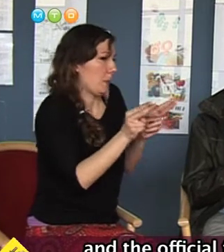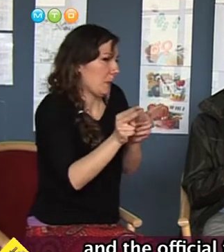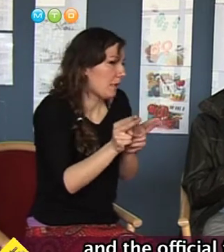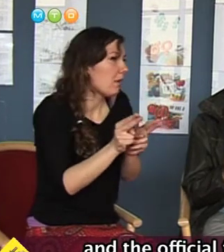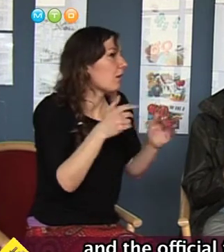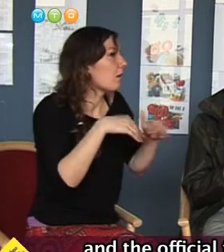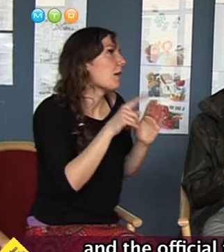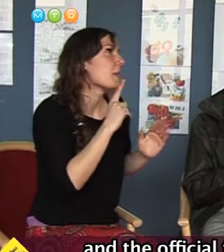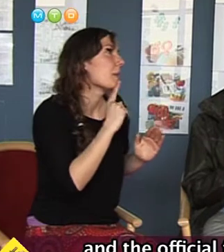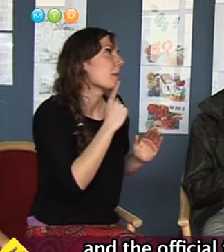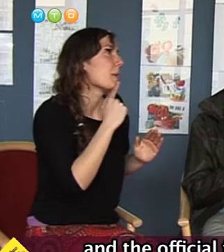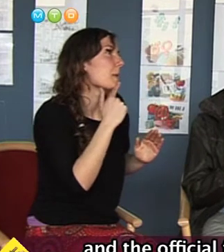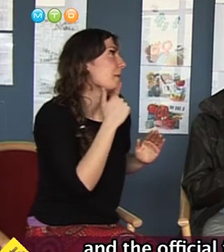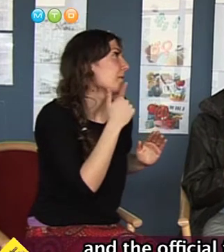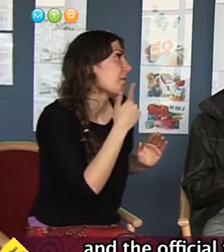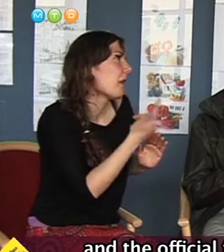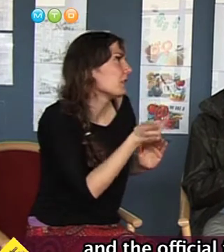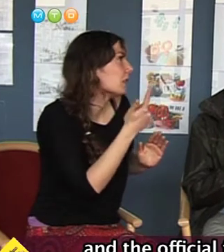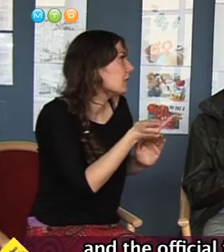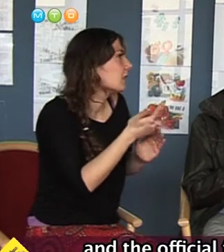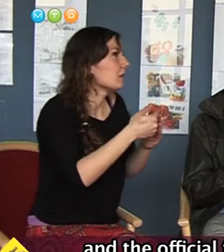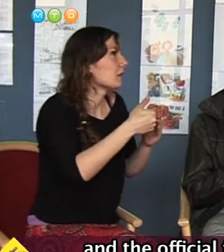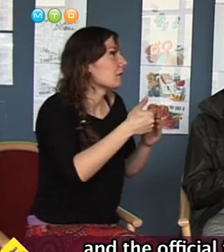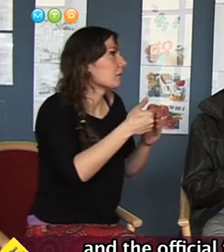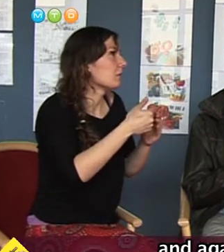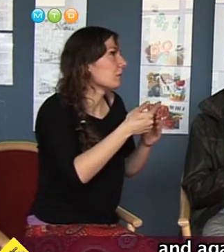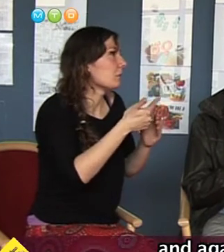now. I've made about 20 of these in the last few months.